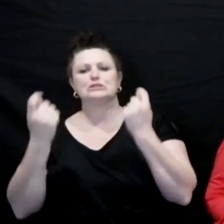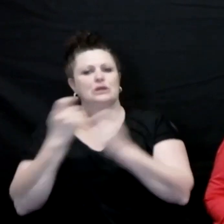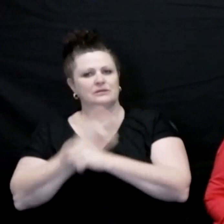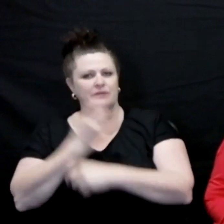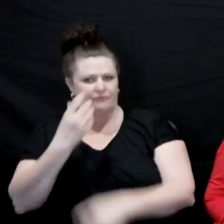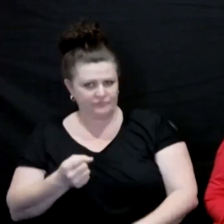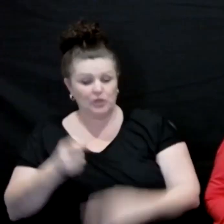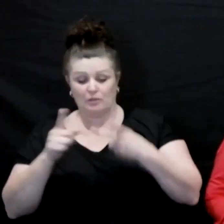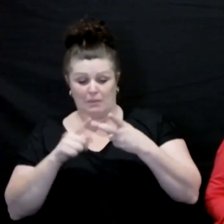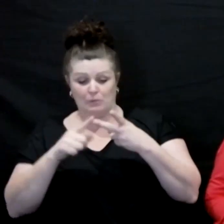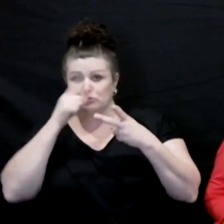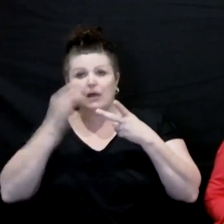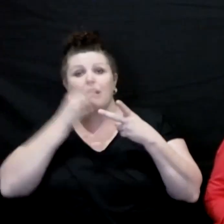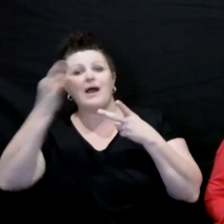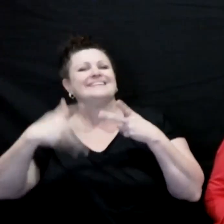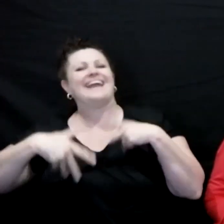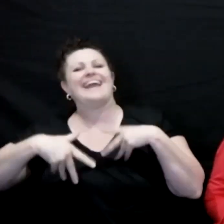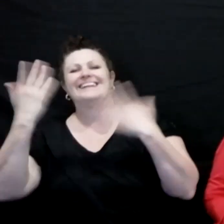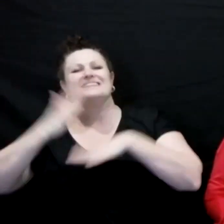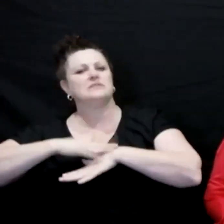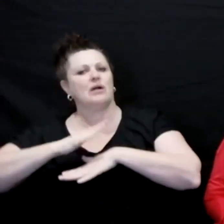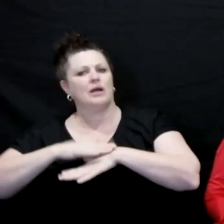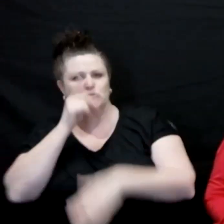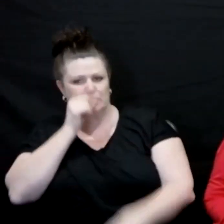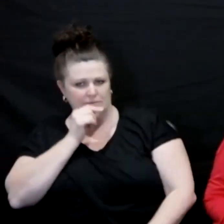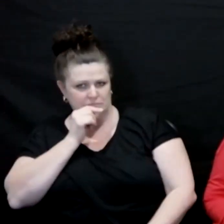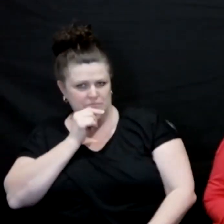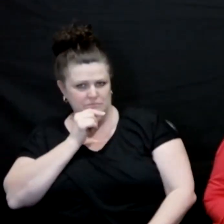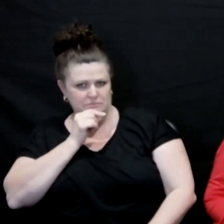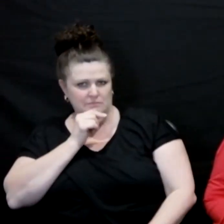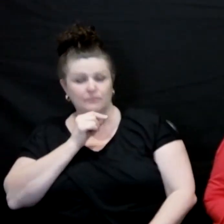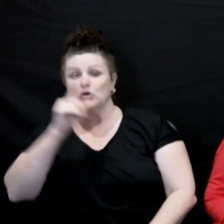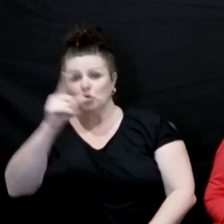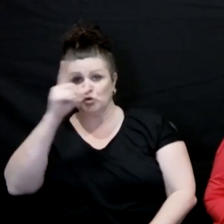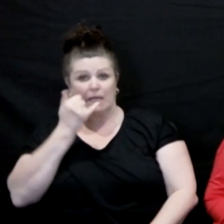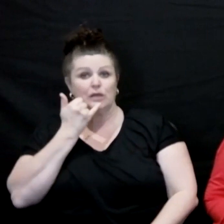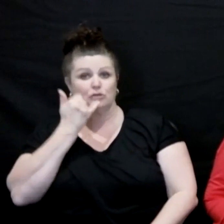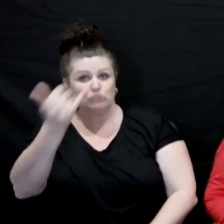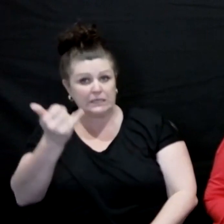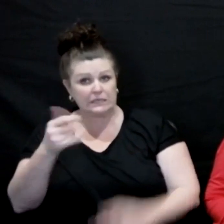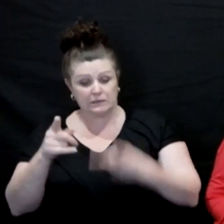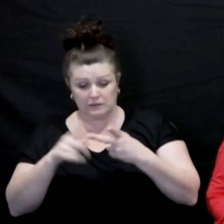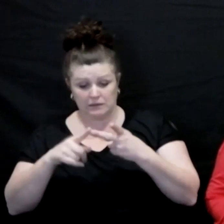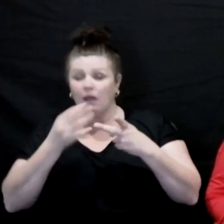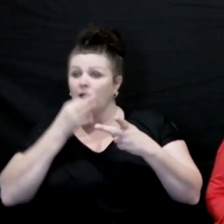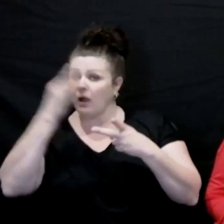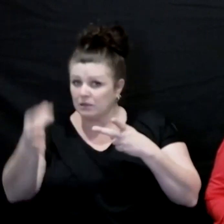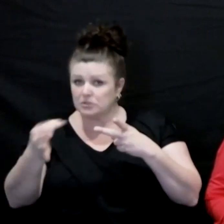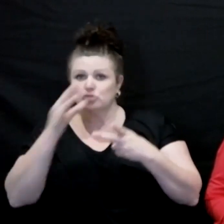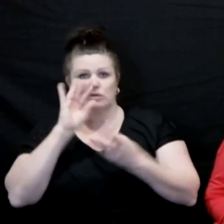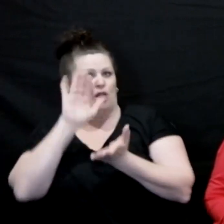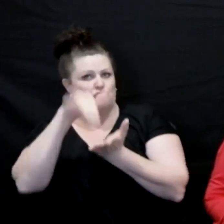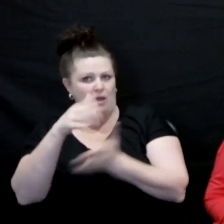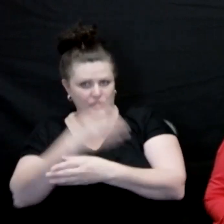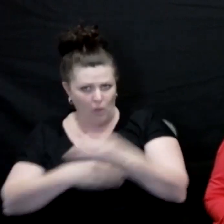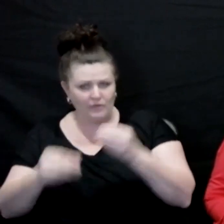can put that in at any time. You can also call that in. You can turn up to the office. You can speak